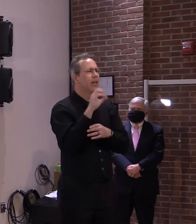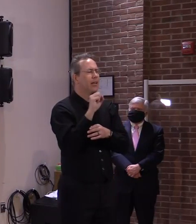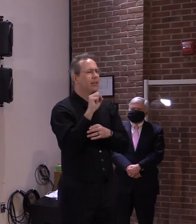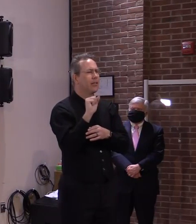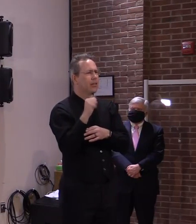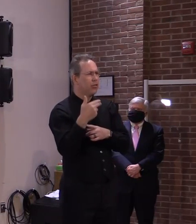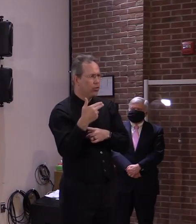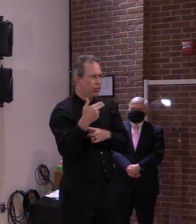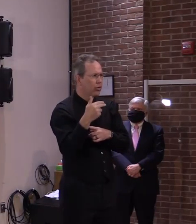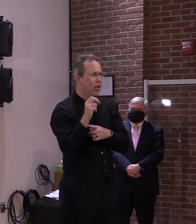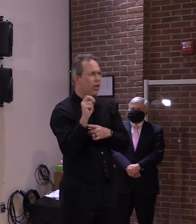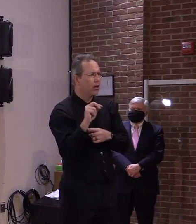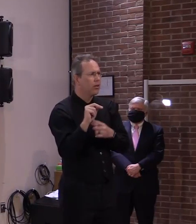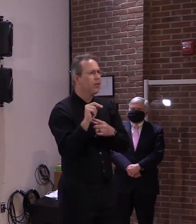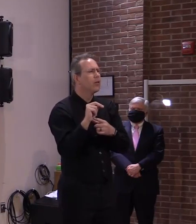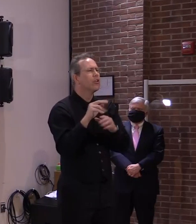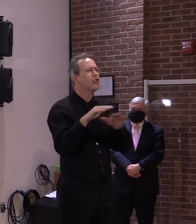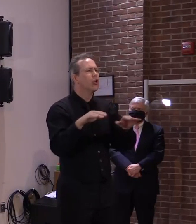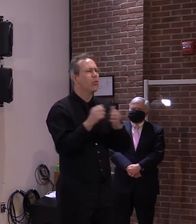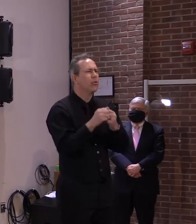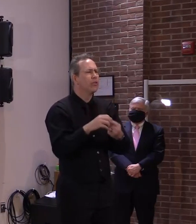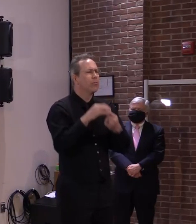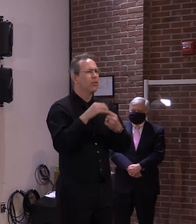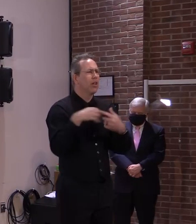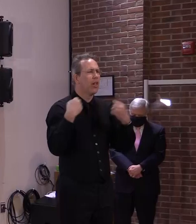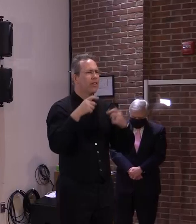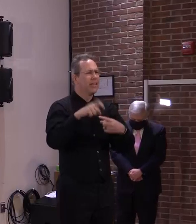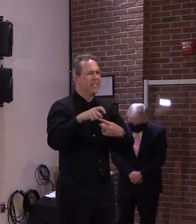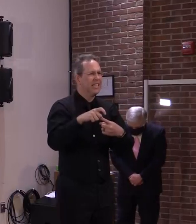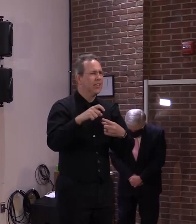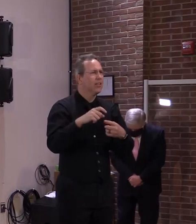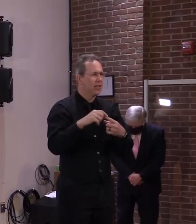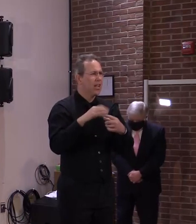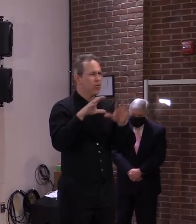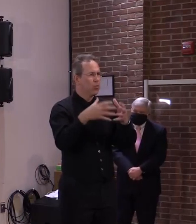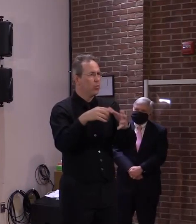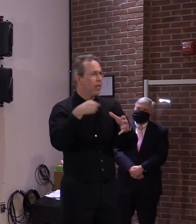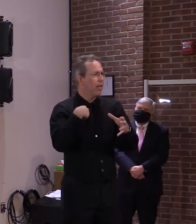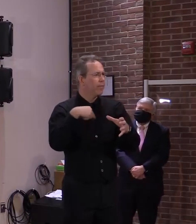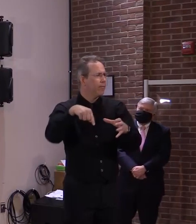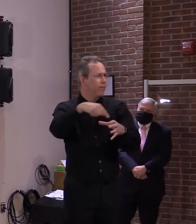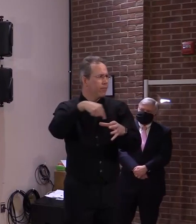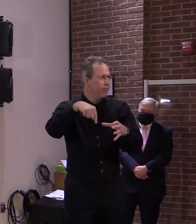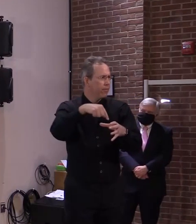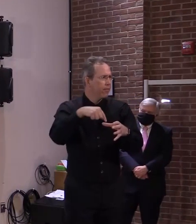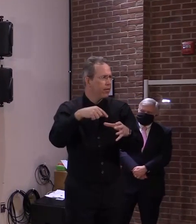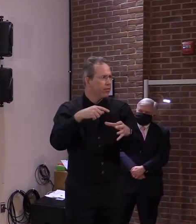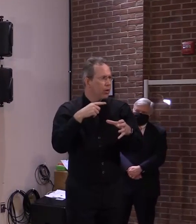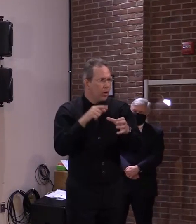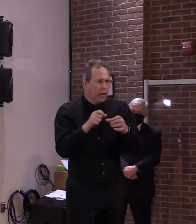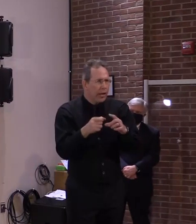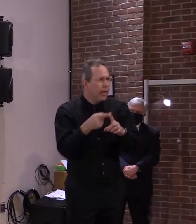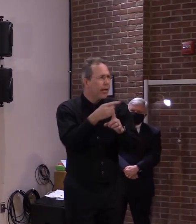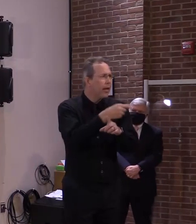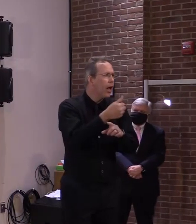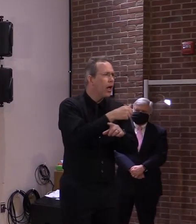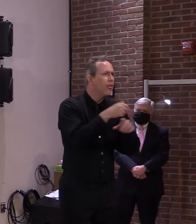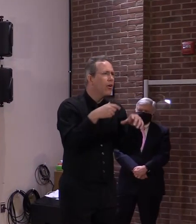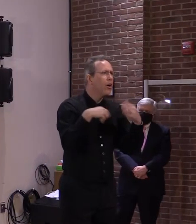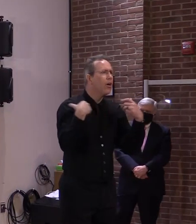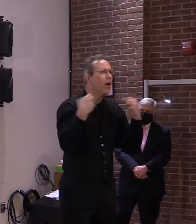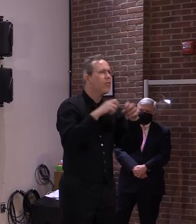that group because that's a special set of diagnoses. I can't really give you an estimate